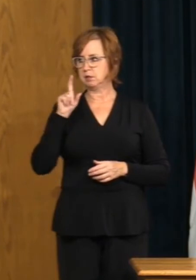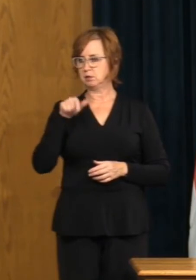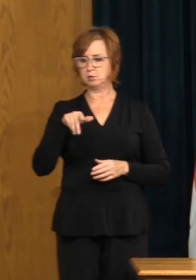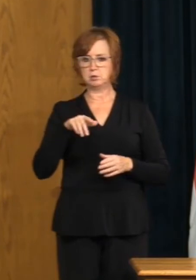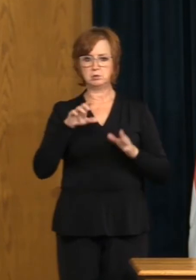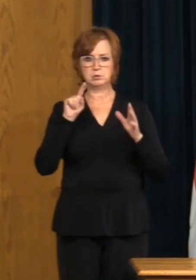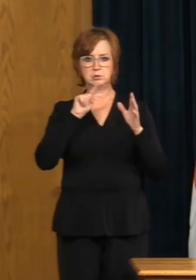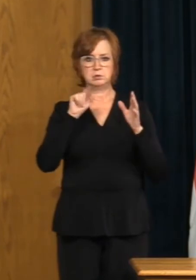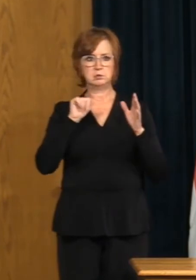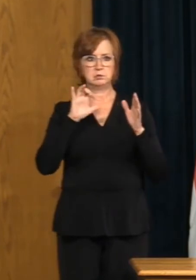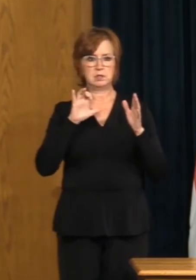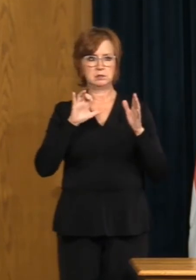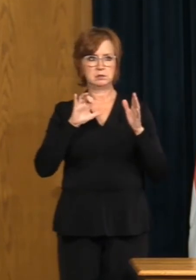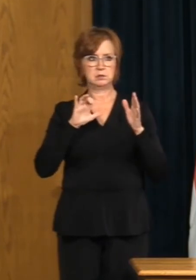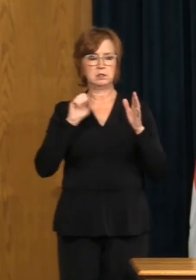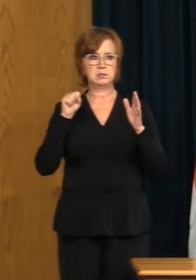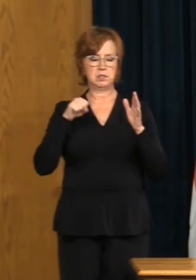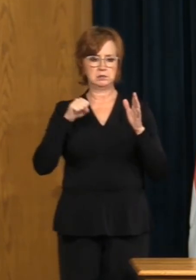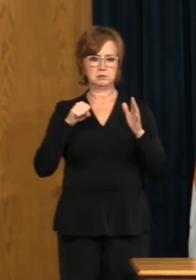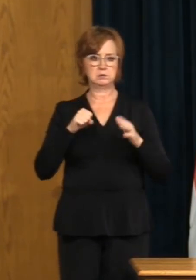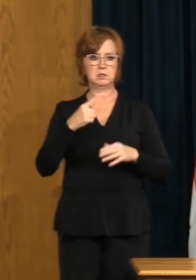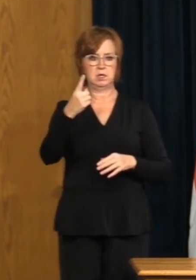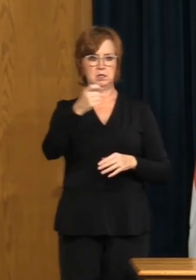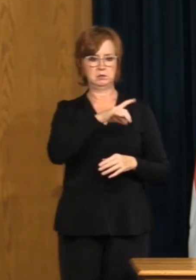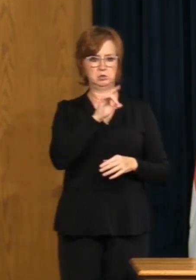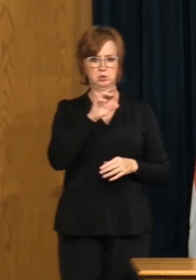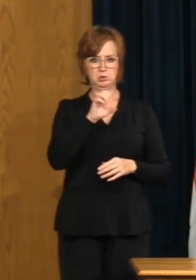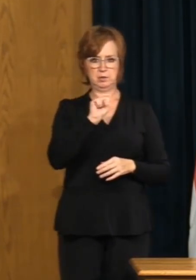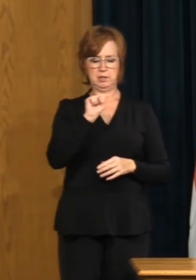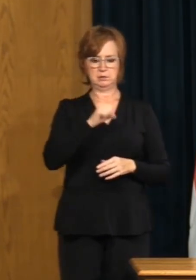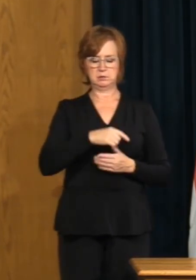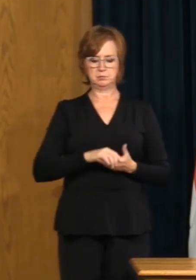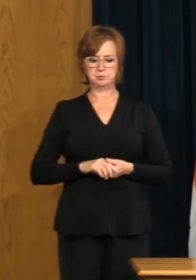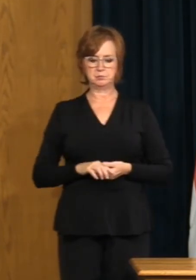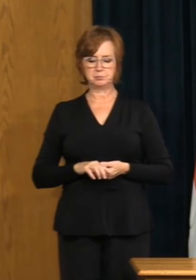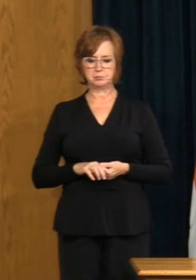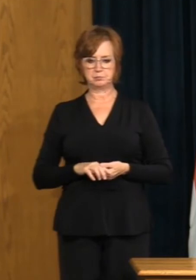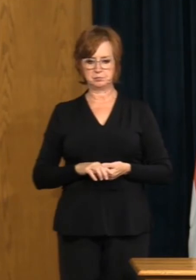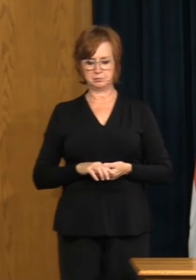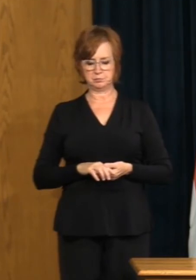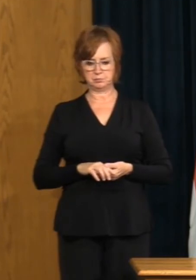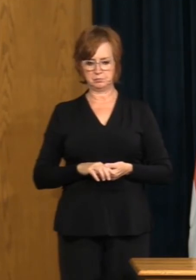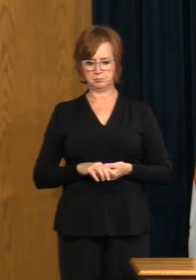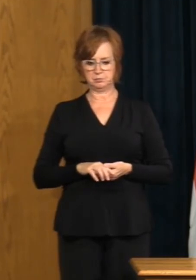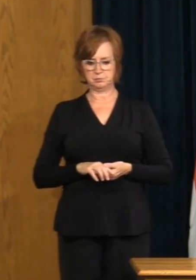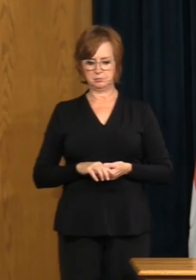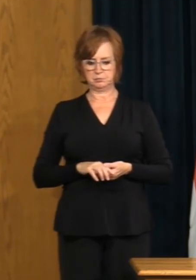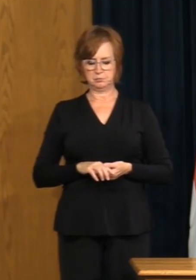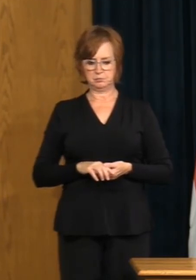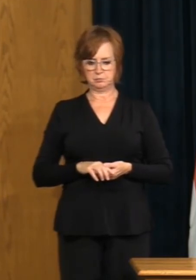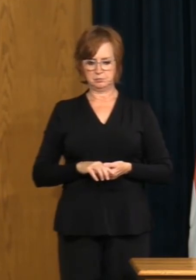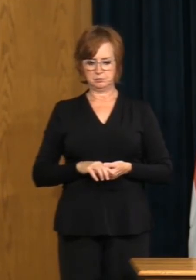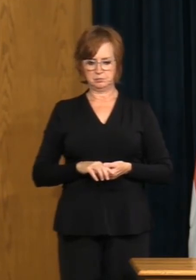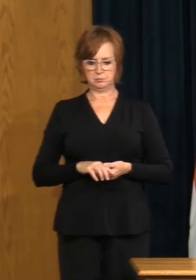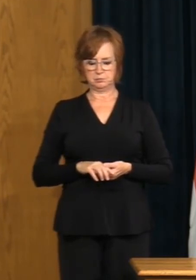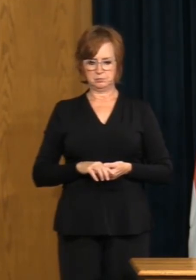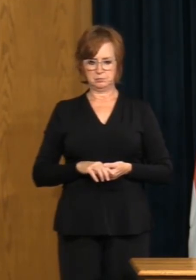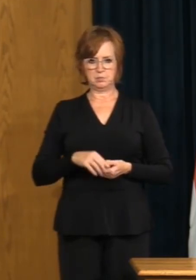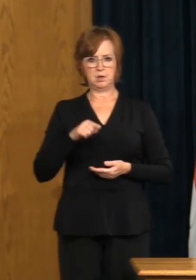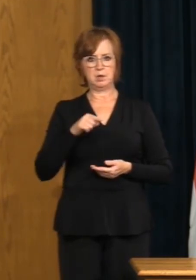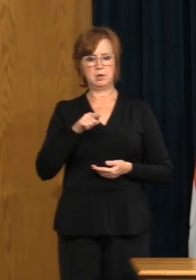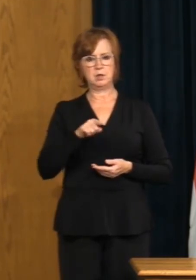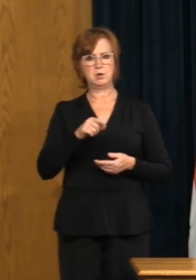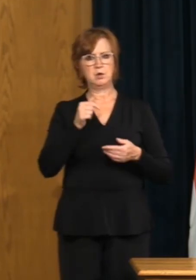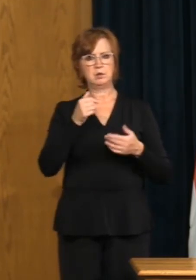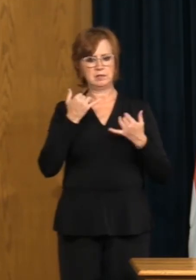Zach? I do, for Dr. Shahab. Dr. Shahab, I've heard you mention the upcoming fall and winter